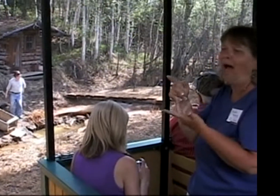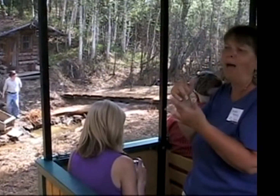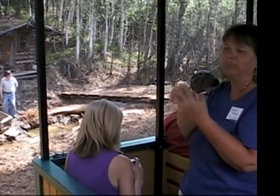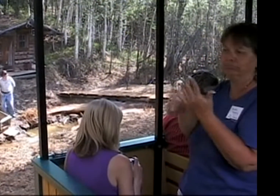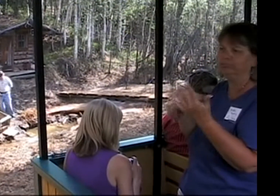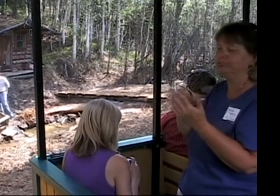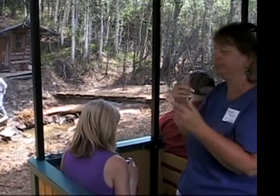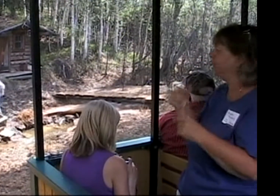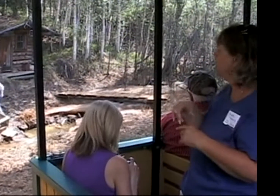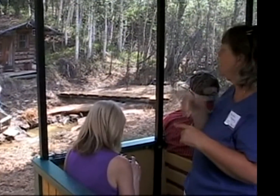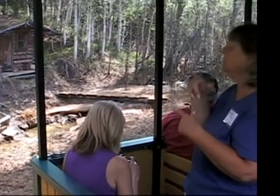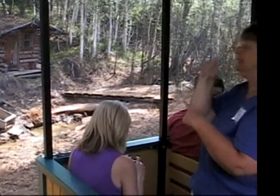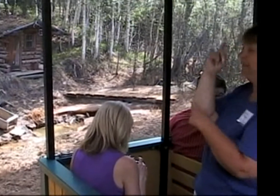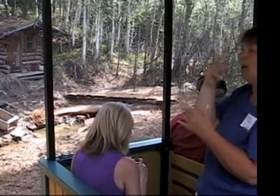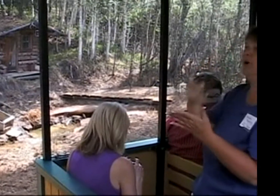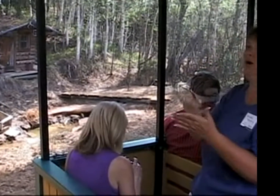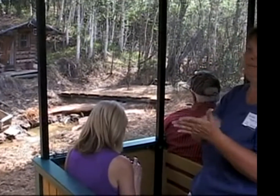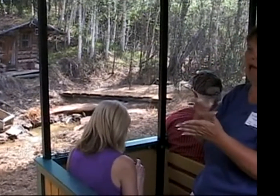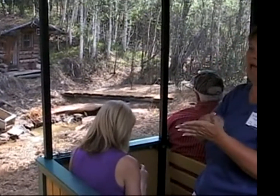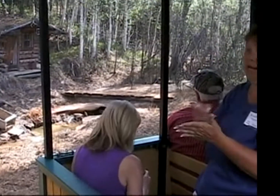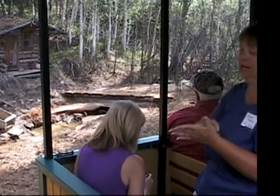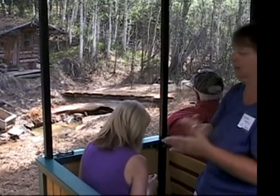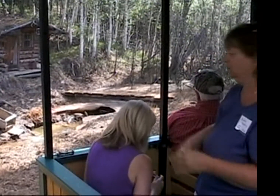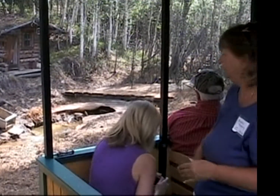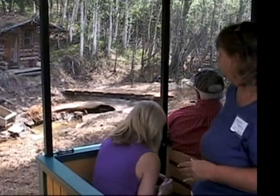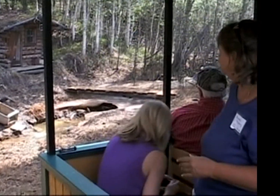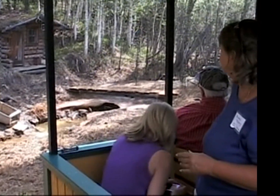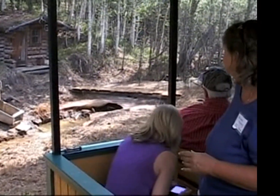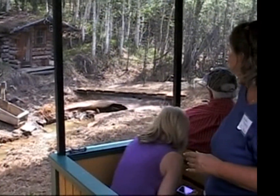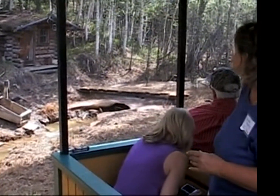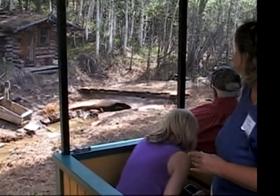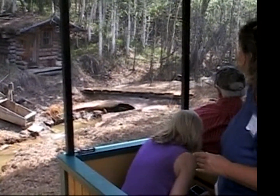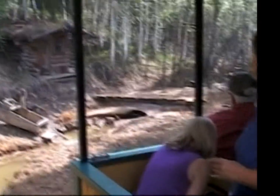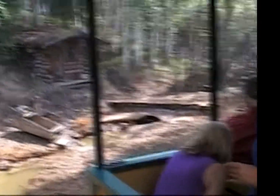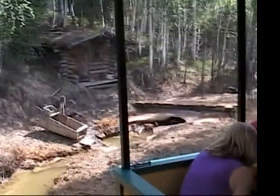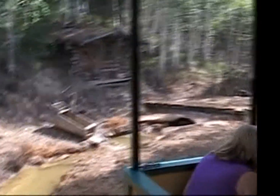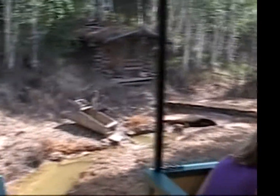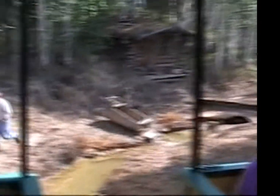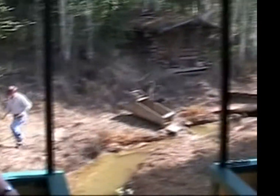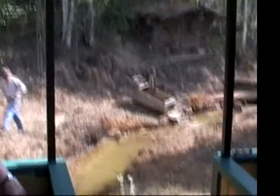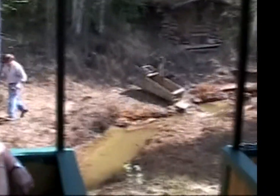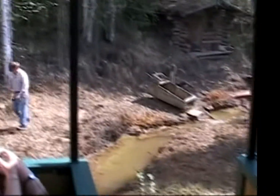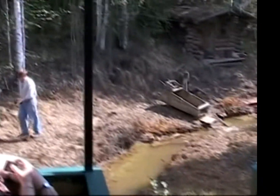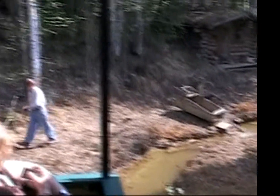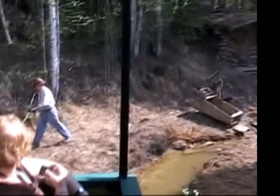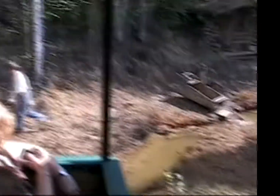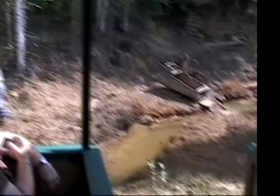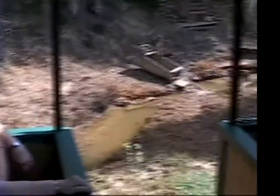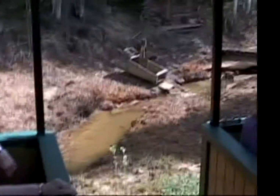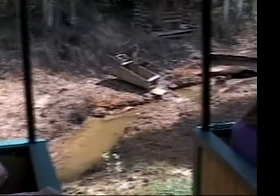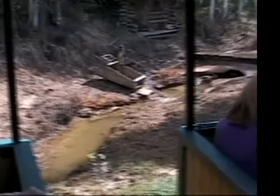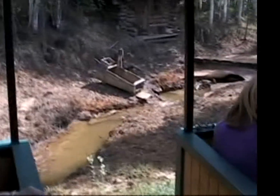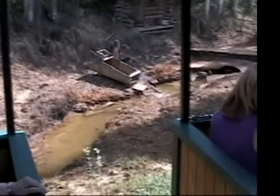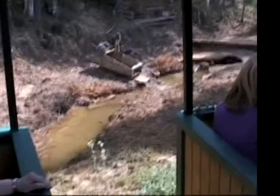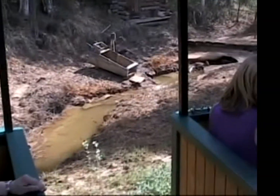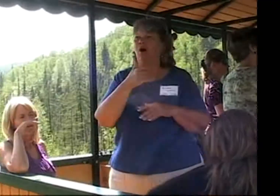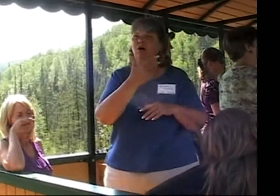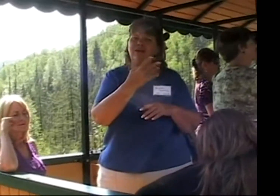next. You bet, Tim. Thanks again. Folks, go ahead and finish up your picture, then have a seat, please. We're going to continue on, make a turn. It would